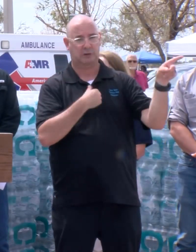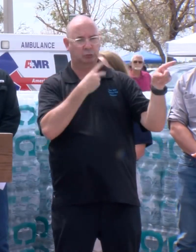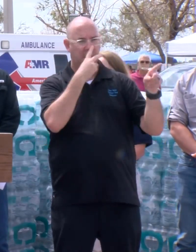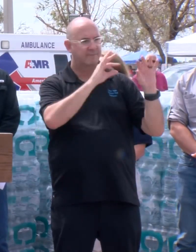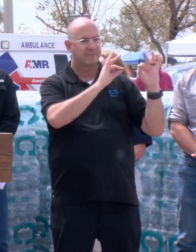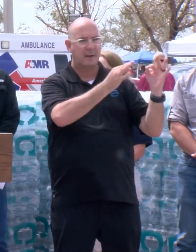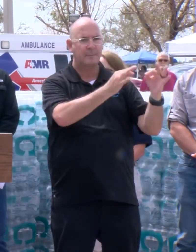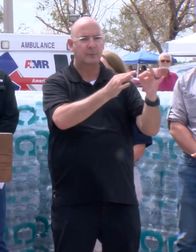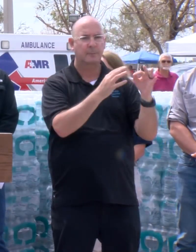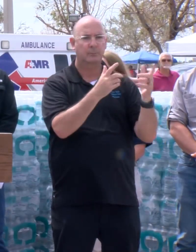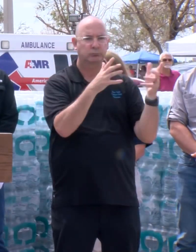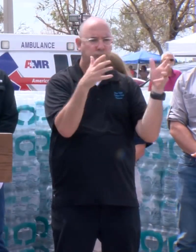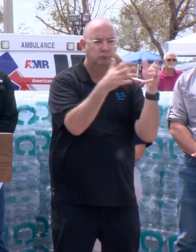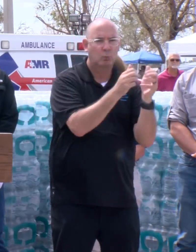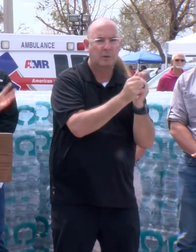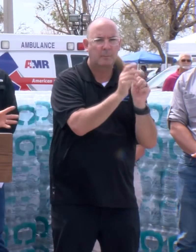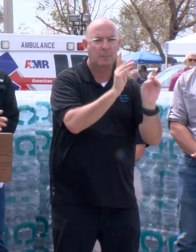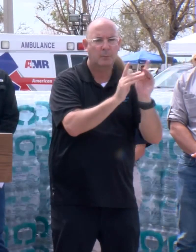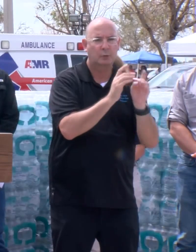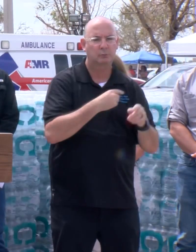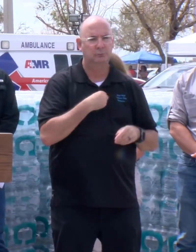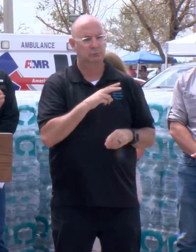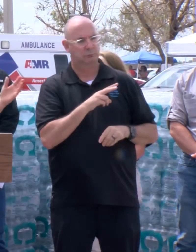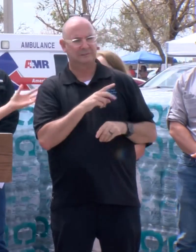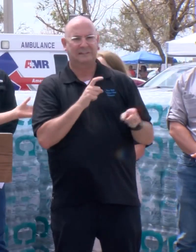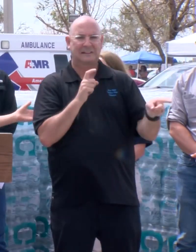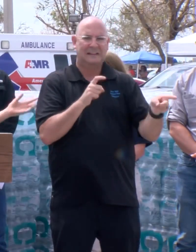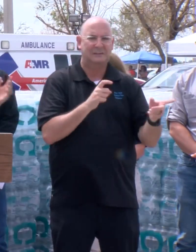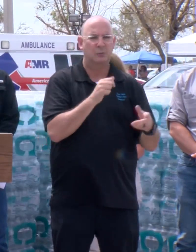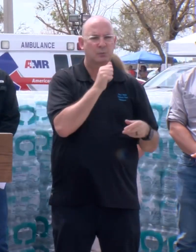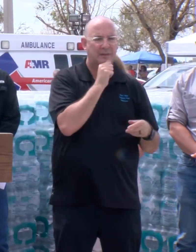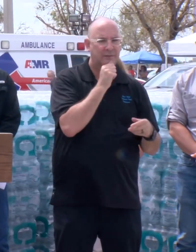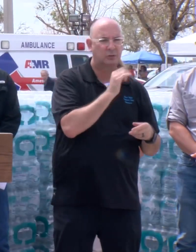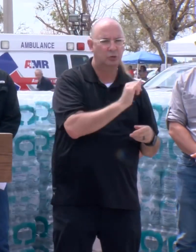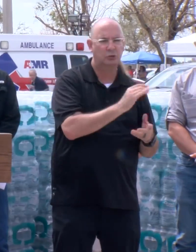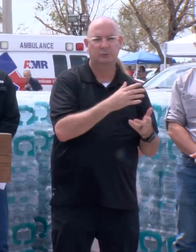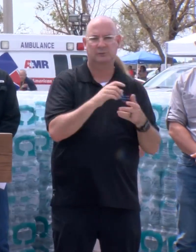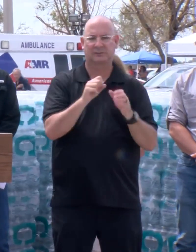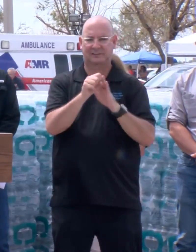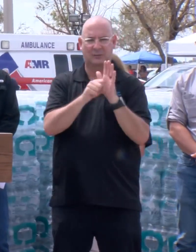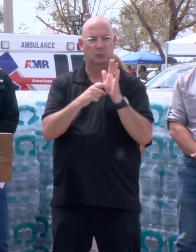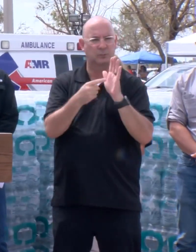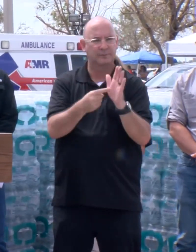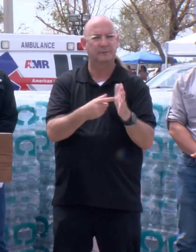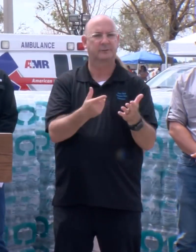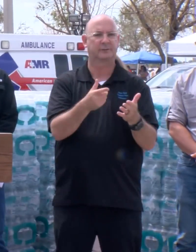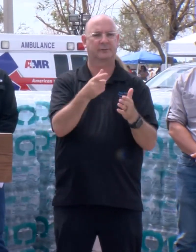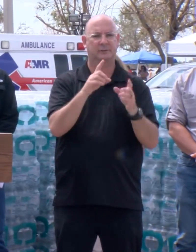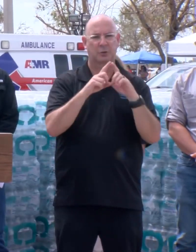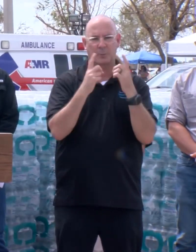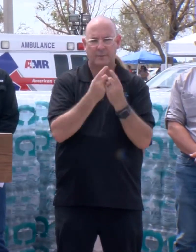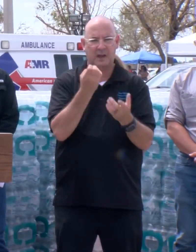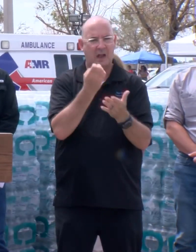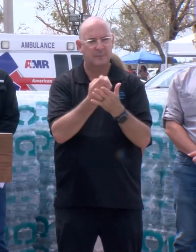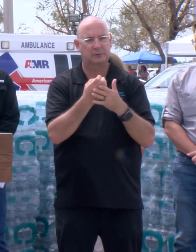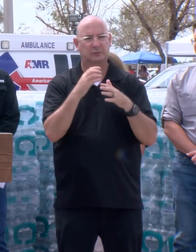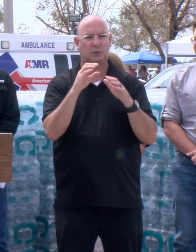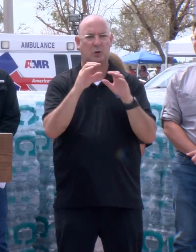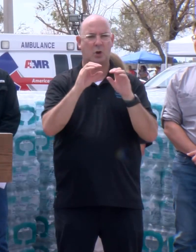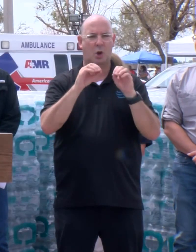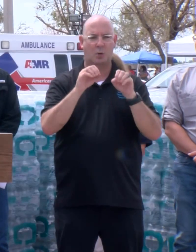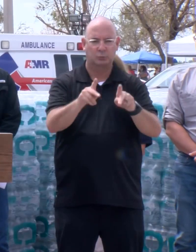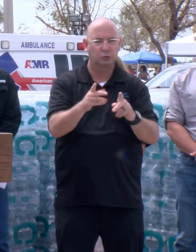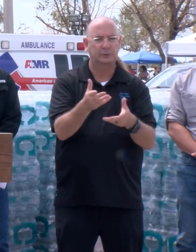of the folks that they need, their private insurance, the state representatives from the Department of Economic Opportunity, FEMA, but I also saw a lot of